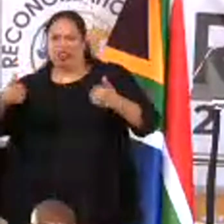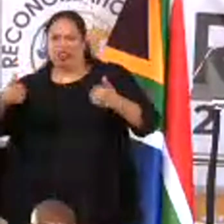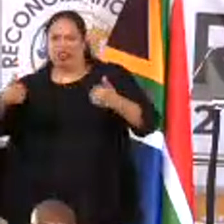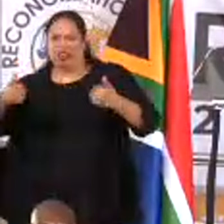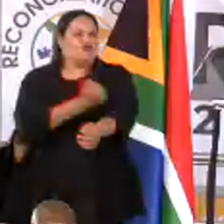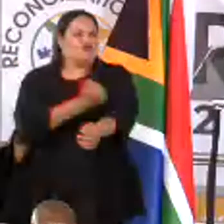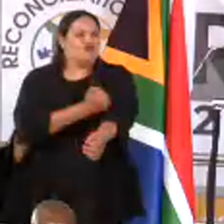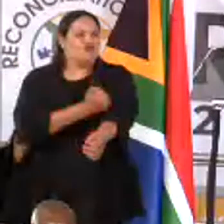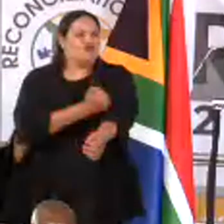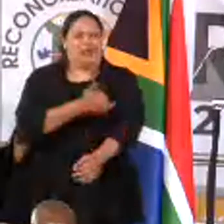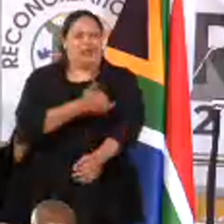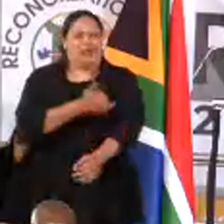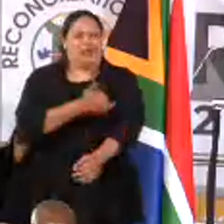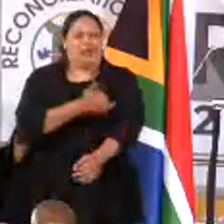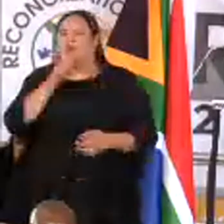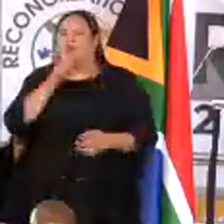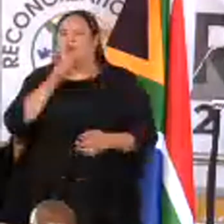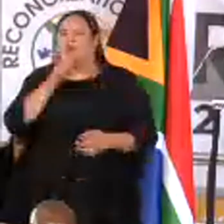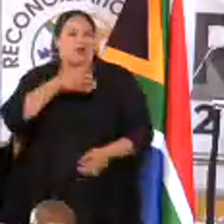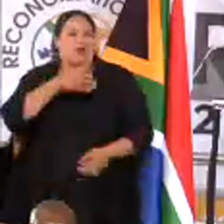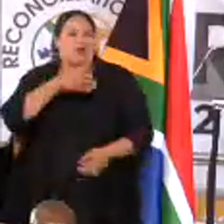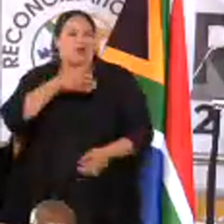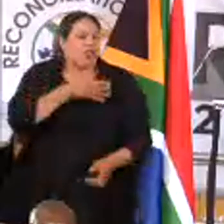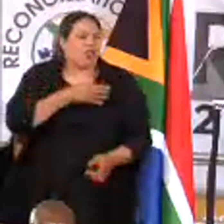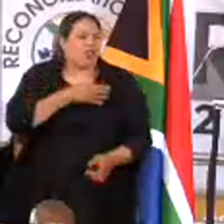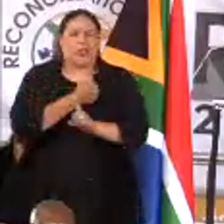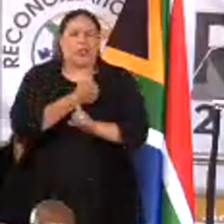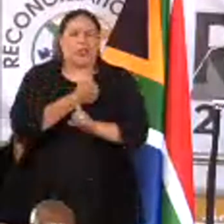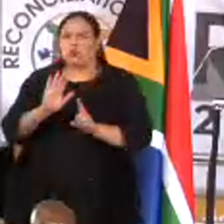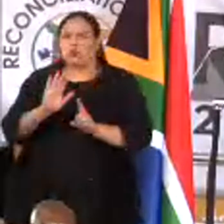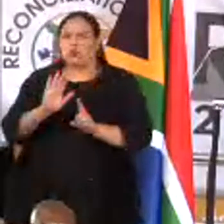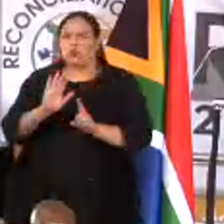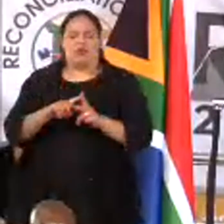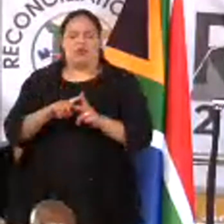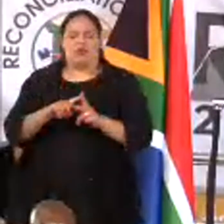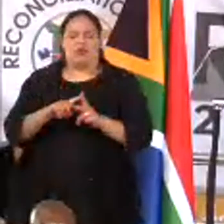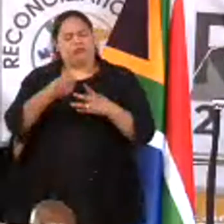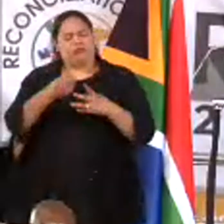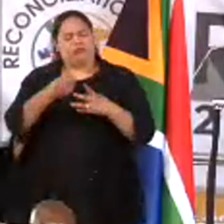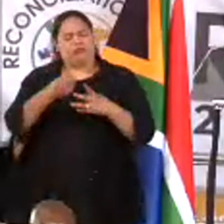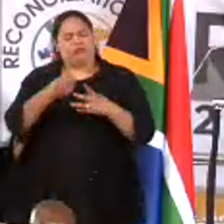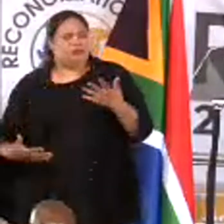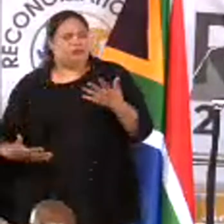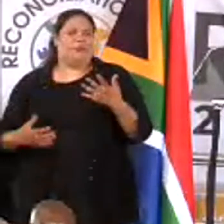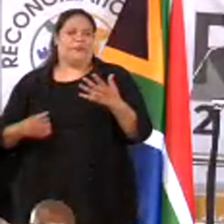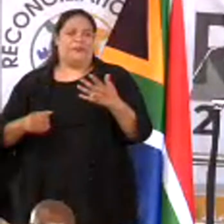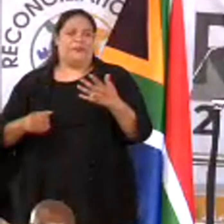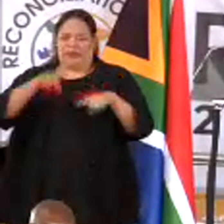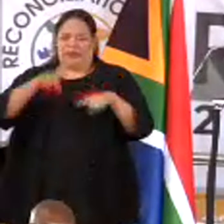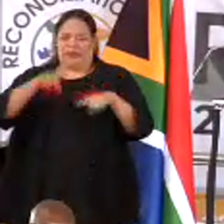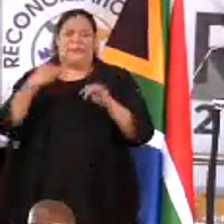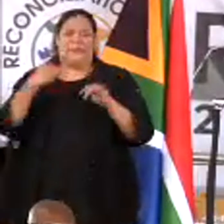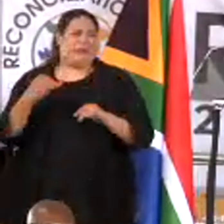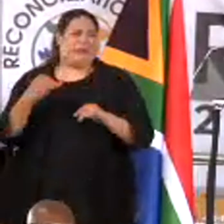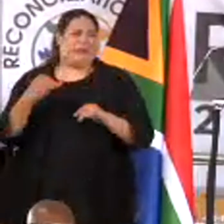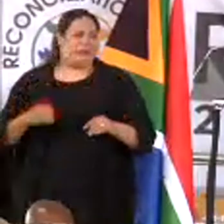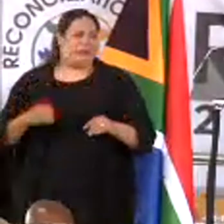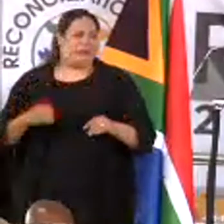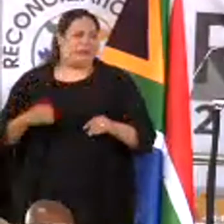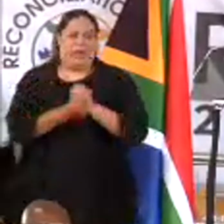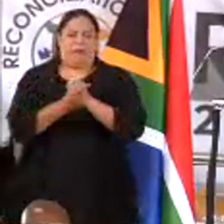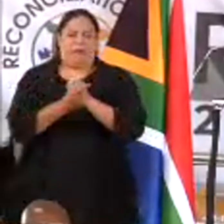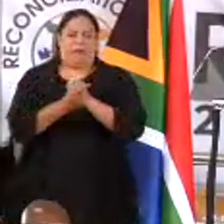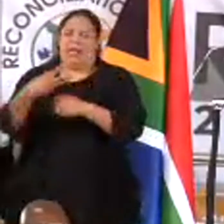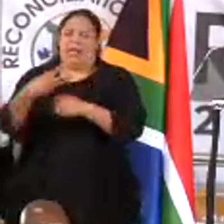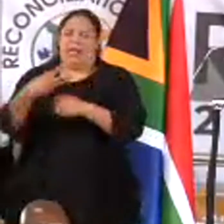drug abuse, alcohol abuse, and all the very bad tendencies